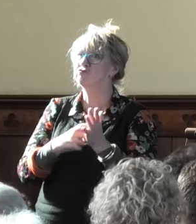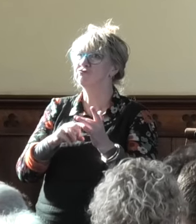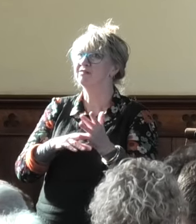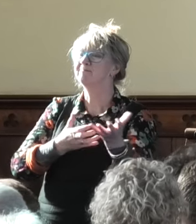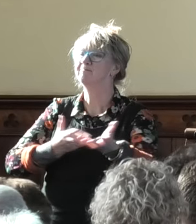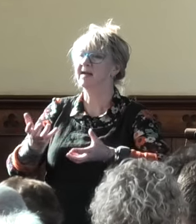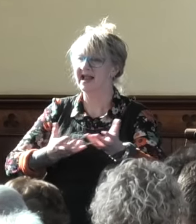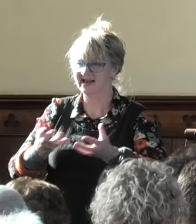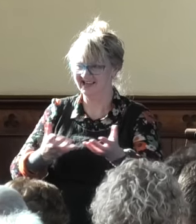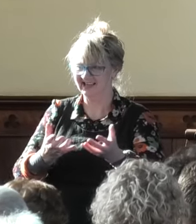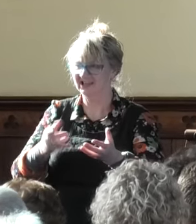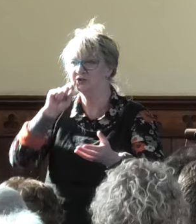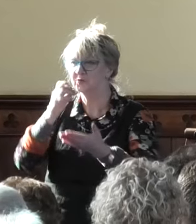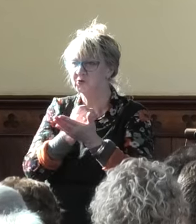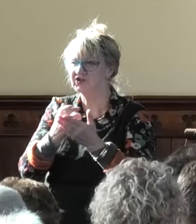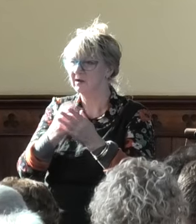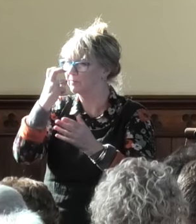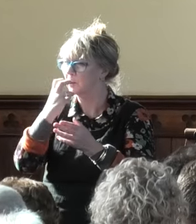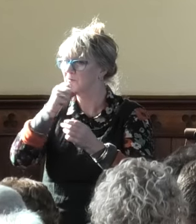shared with an elderly man across the street.